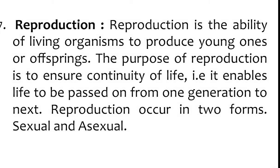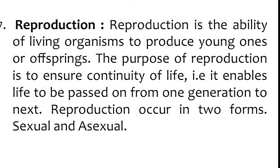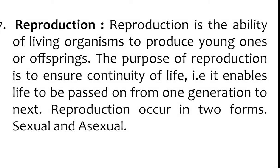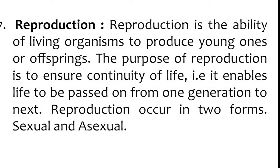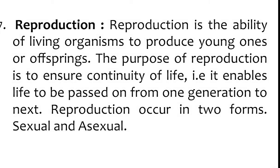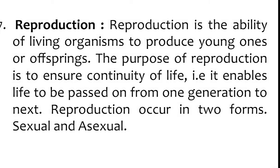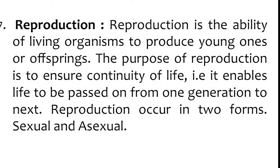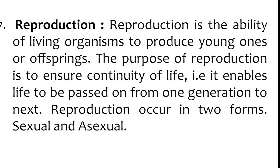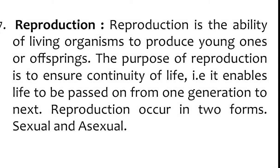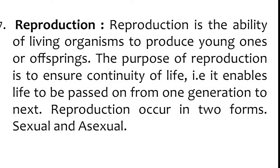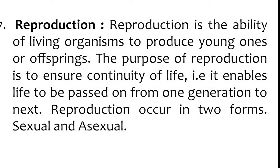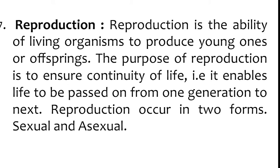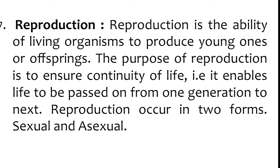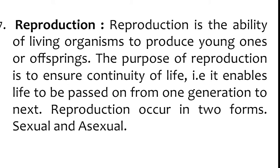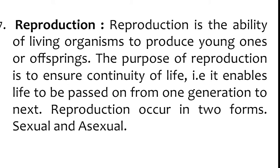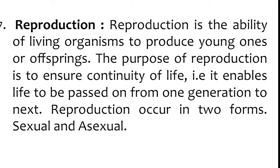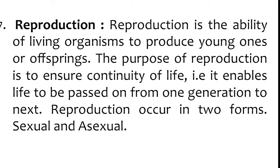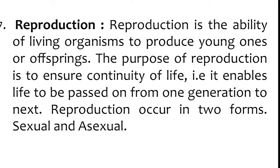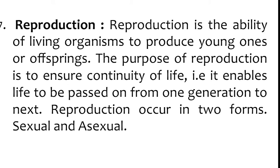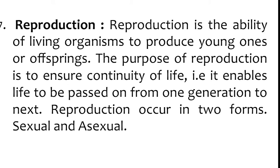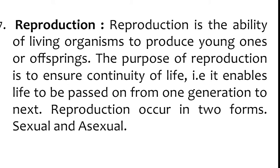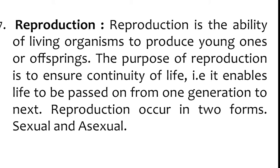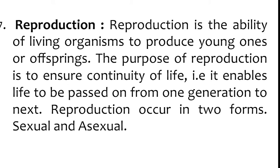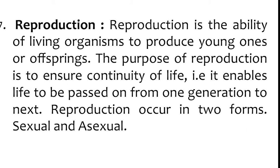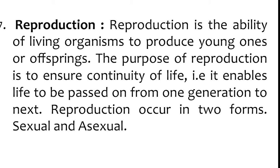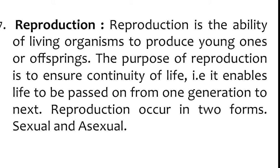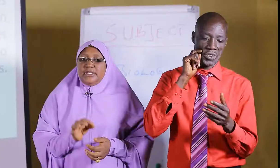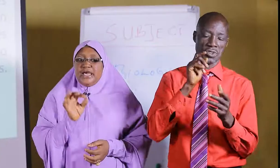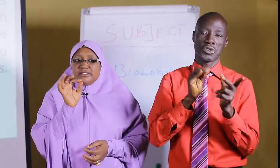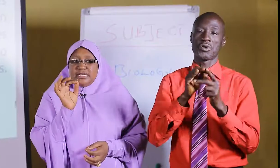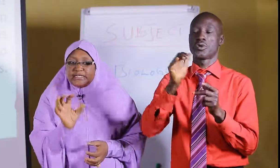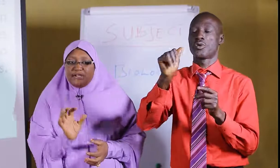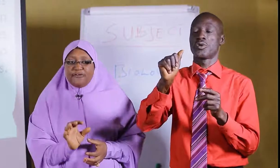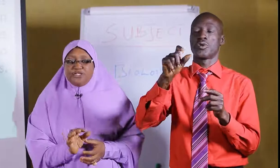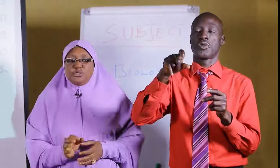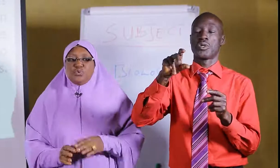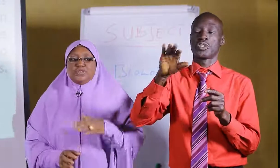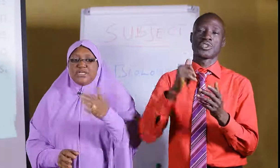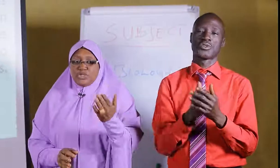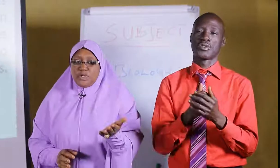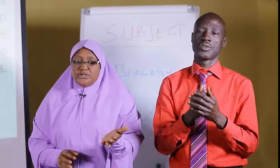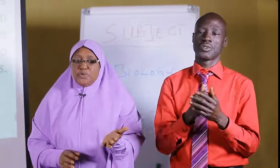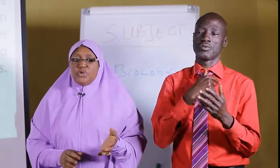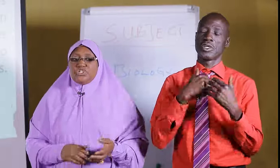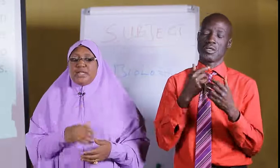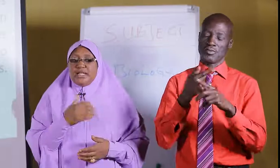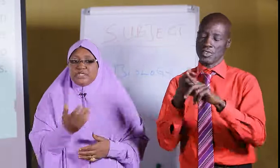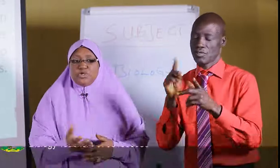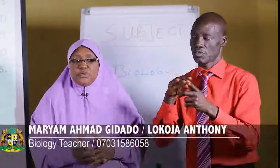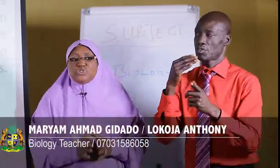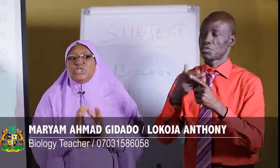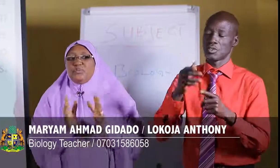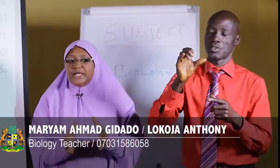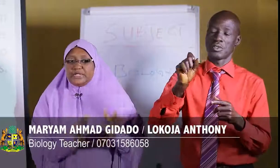reproduction in animals can be either sexual or asexual. There is a little difference between sexual reproduction and